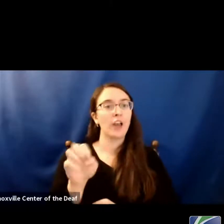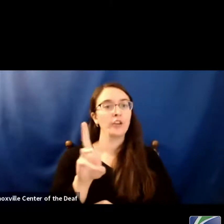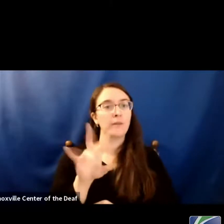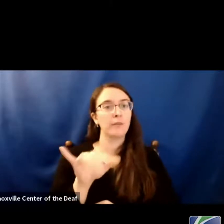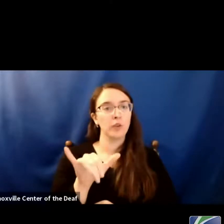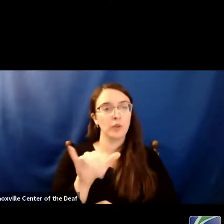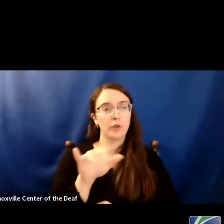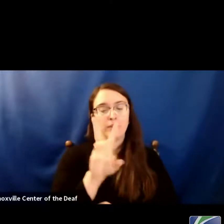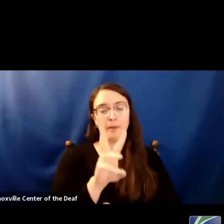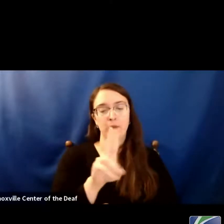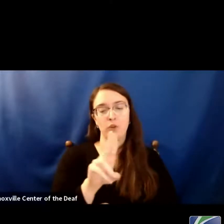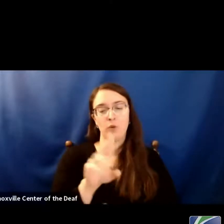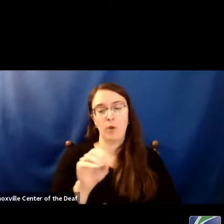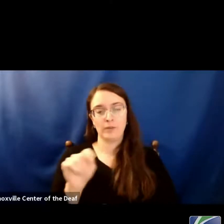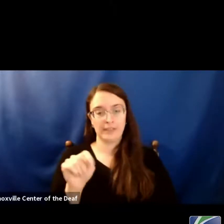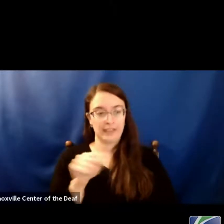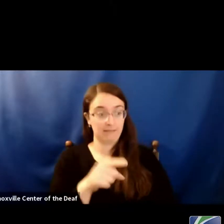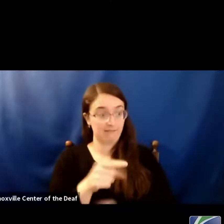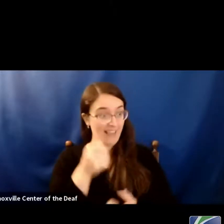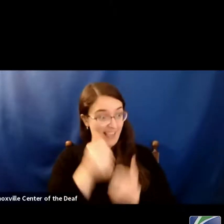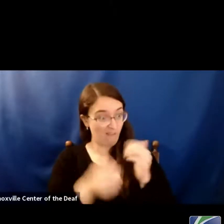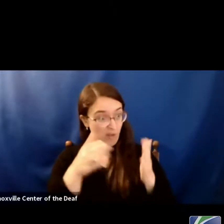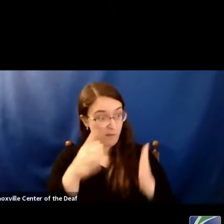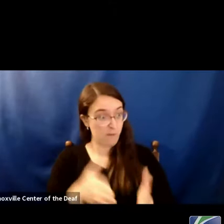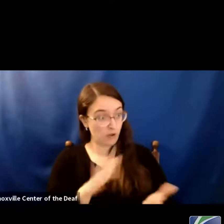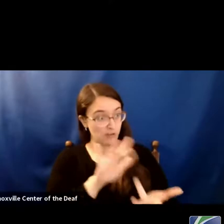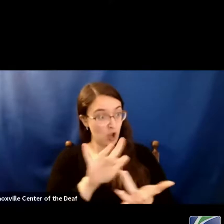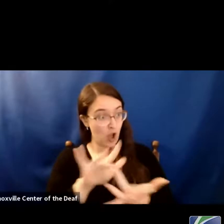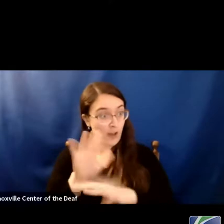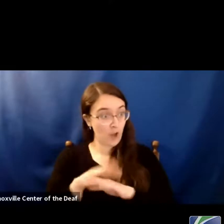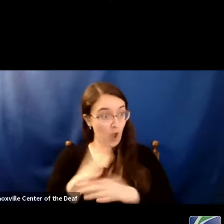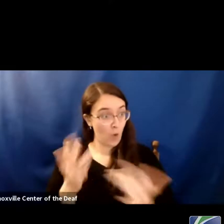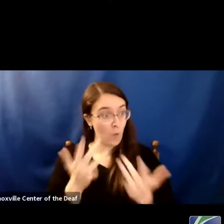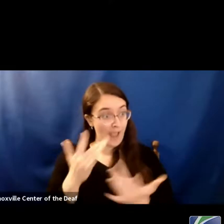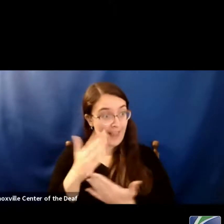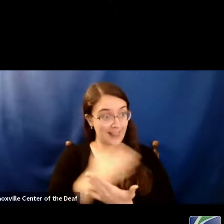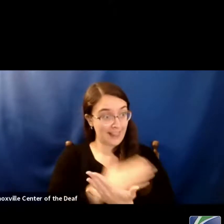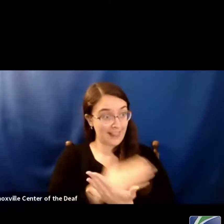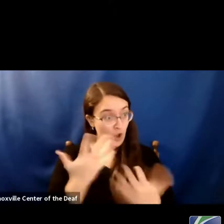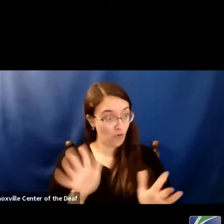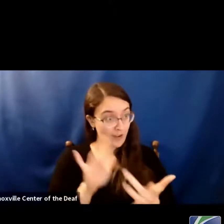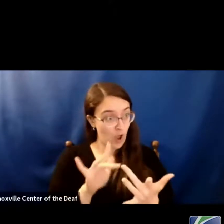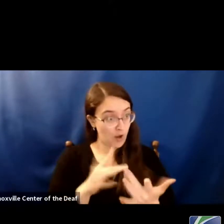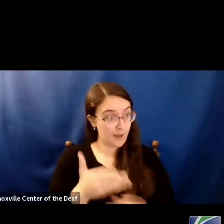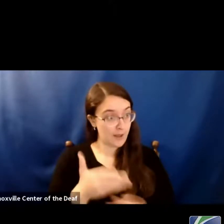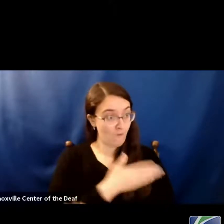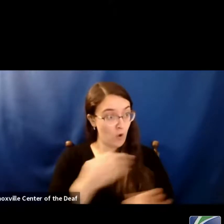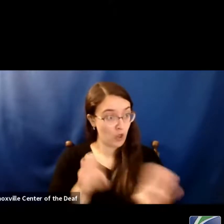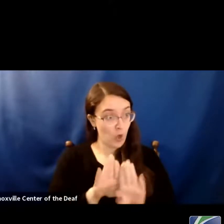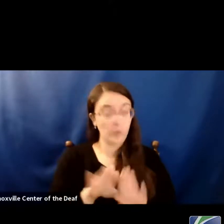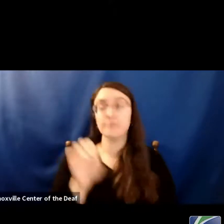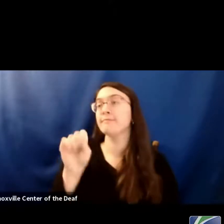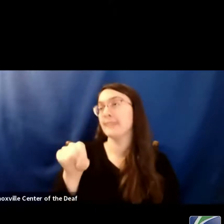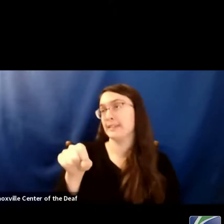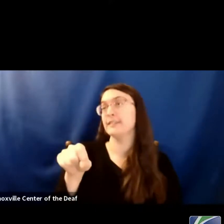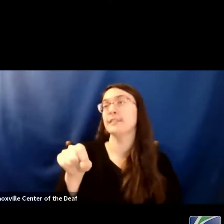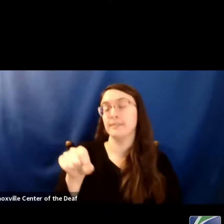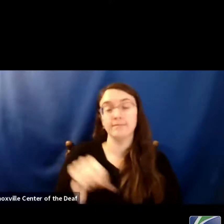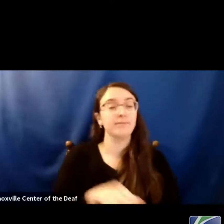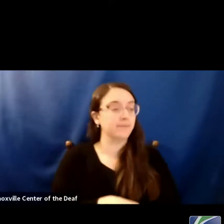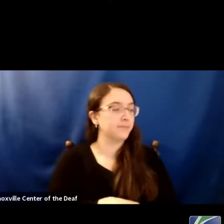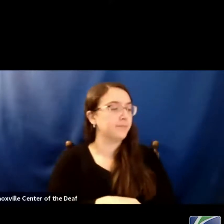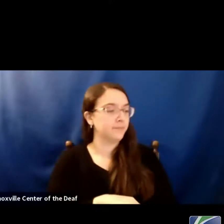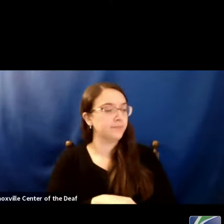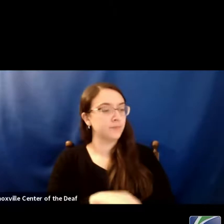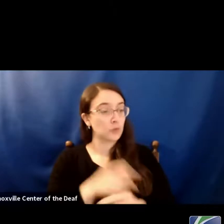was every person on the wait list contacted before the wait list closed last week? Yes, it was. Yes, they were. And a couple more. Are you